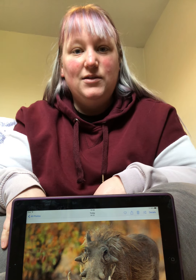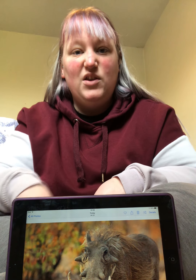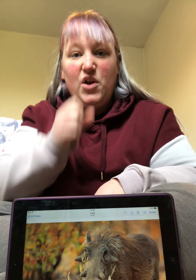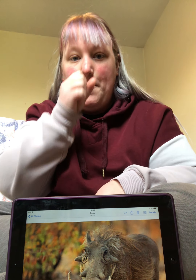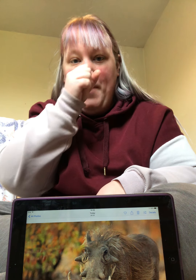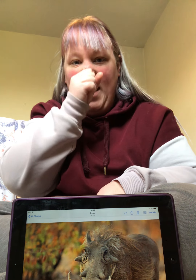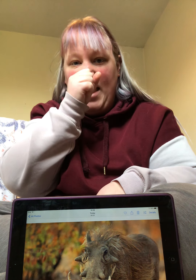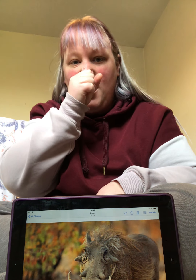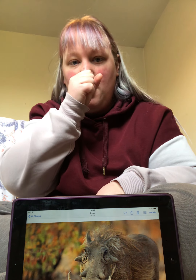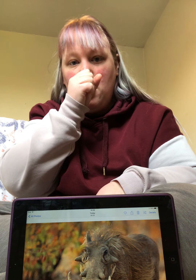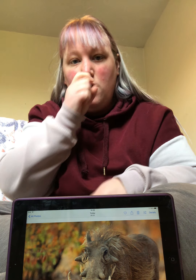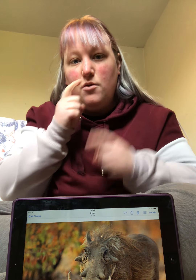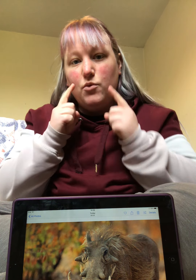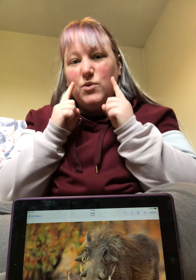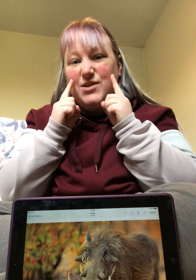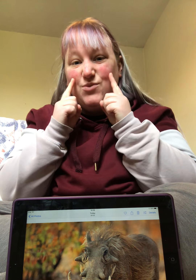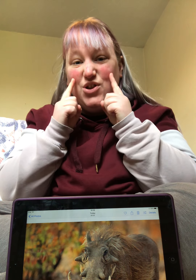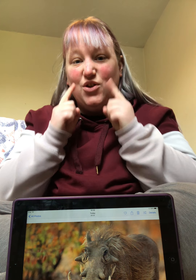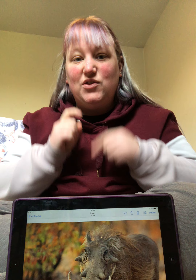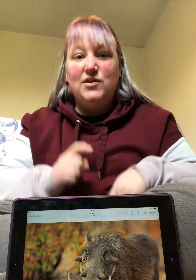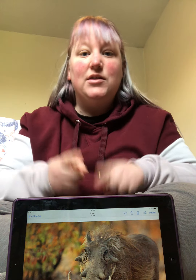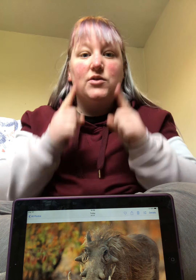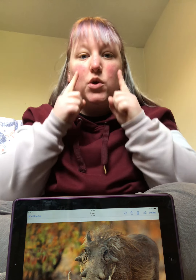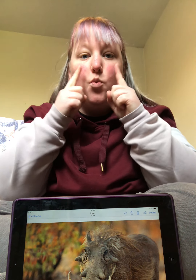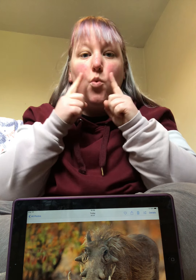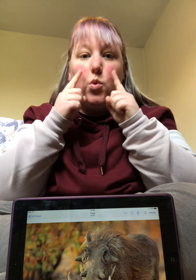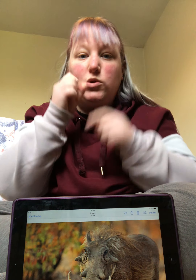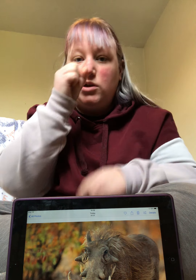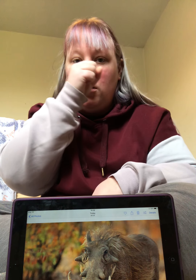It's like a pig, but with some tusks. So you know, warthog.